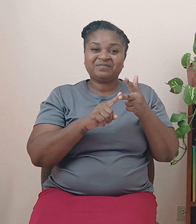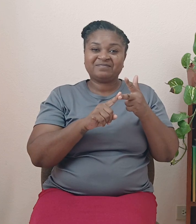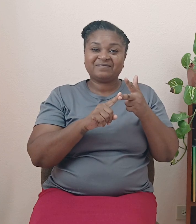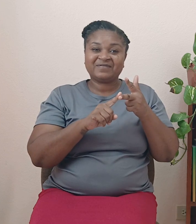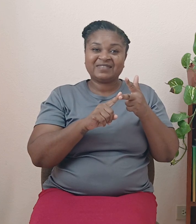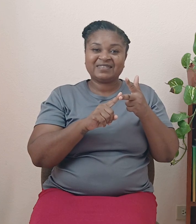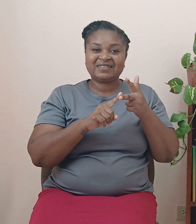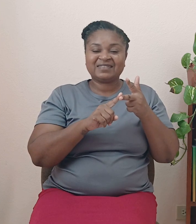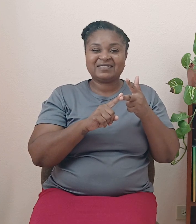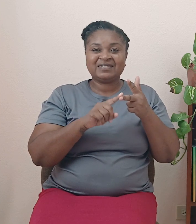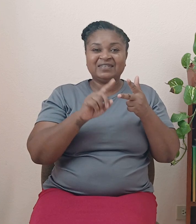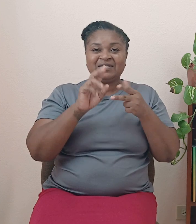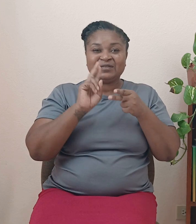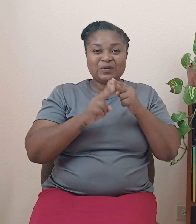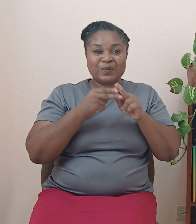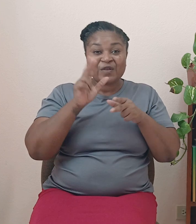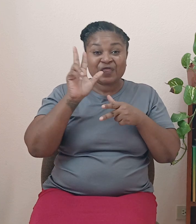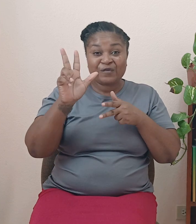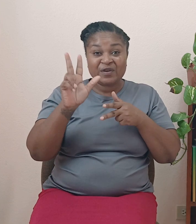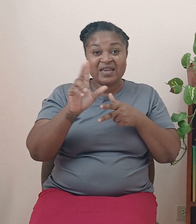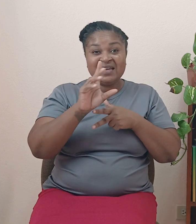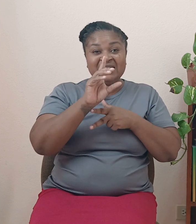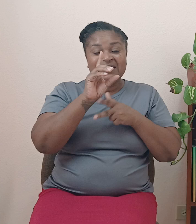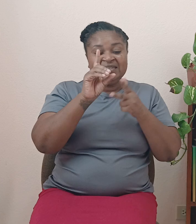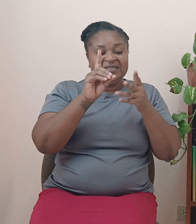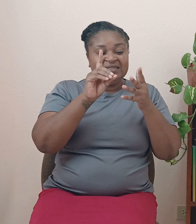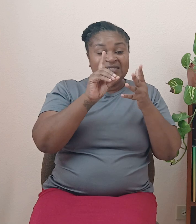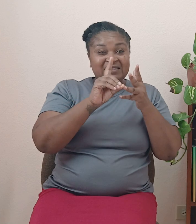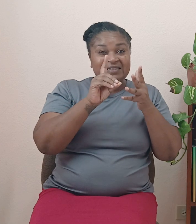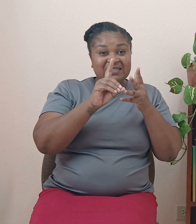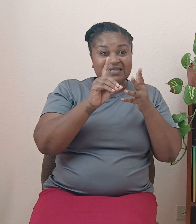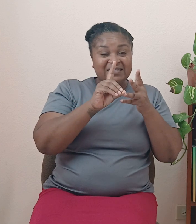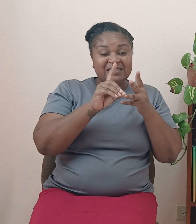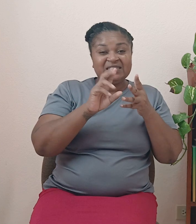Question 3, D, Ruth and Boaz.